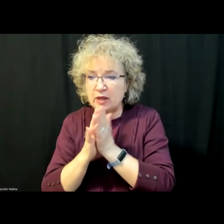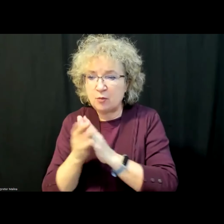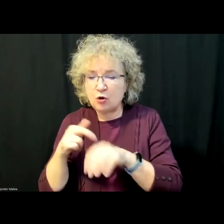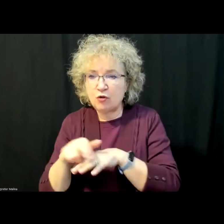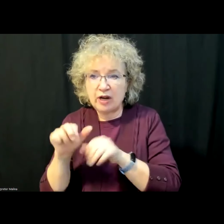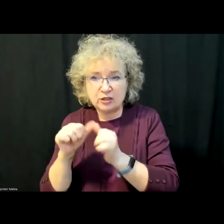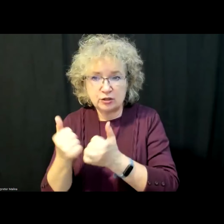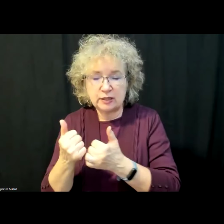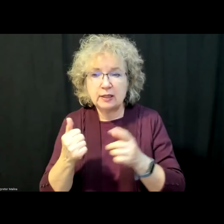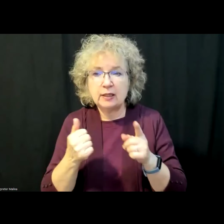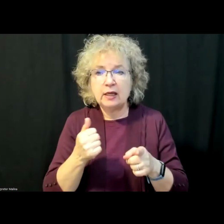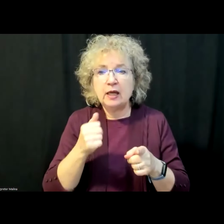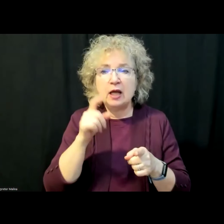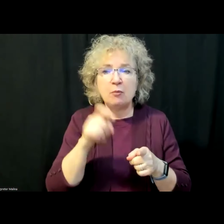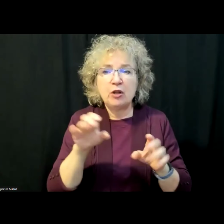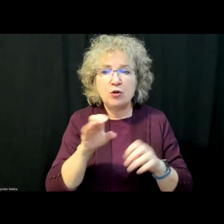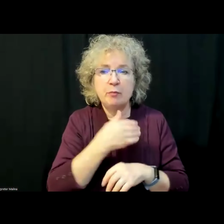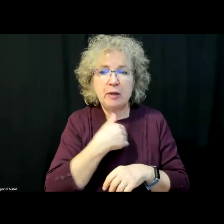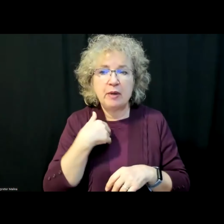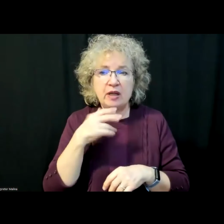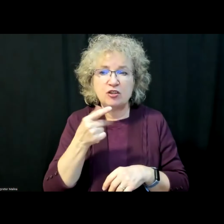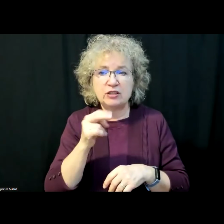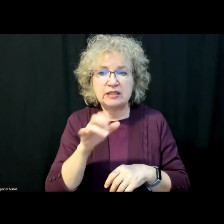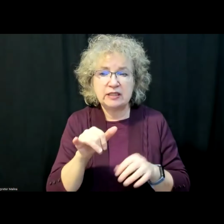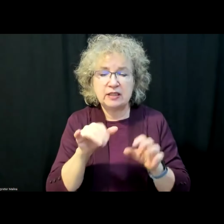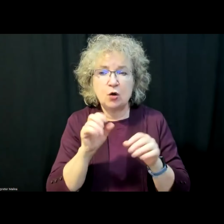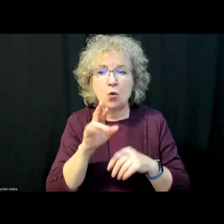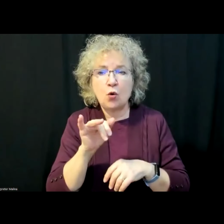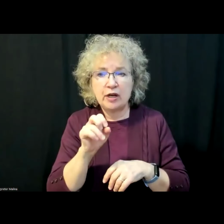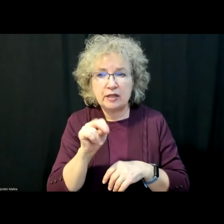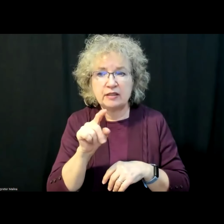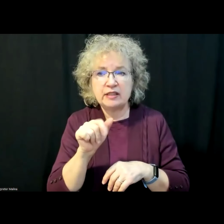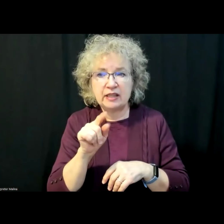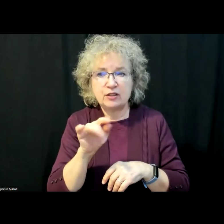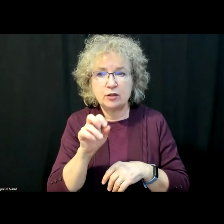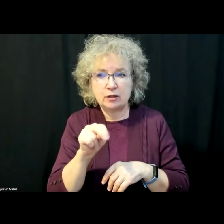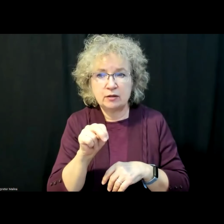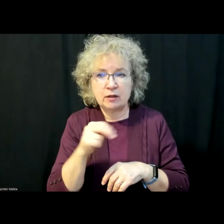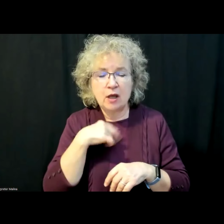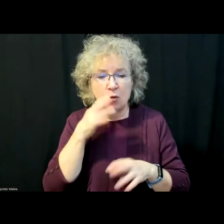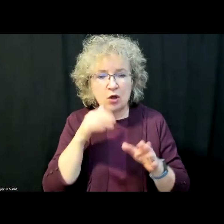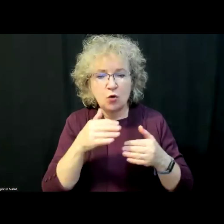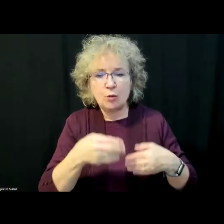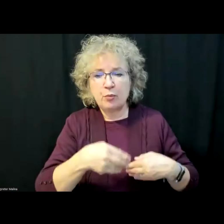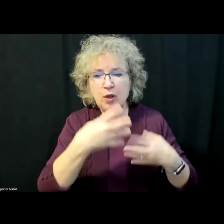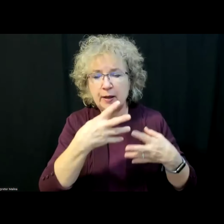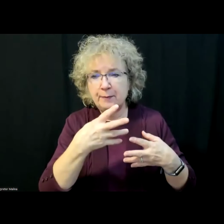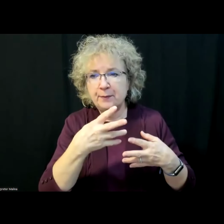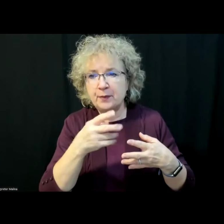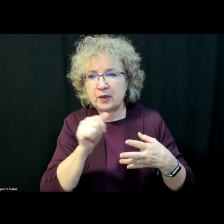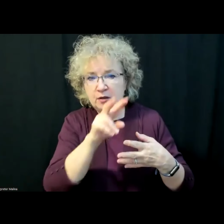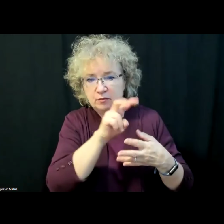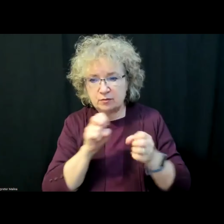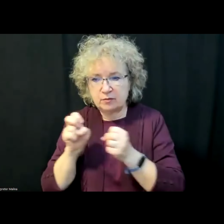agency? You do have to do a member agency orientation and let me go ahead and get that pulled up here so I can put it in the, uh,